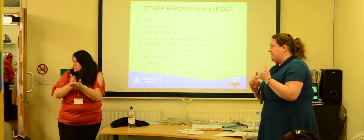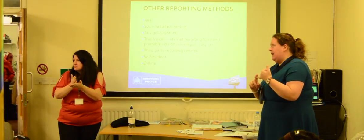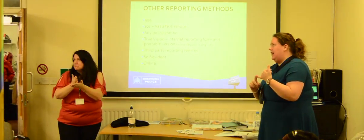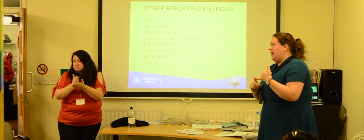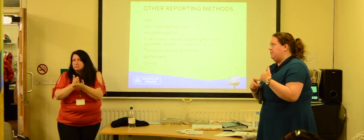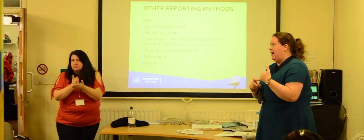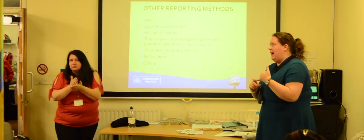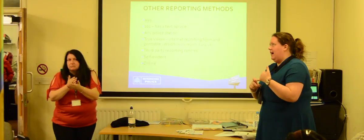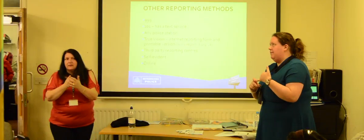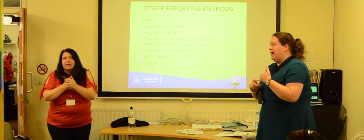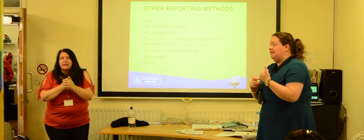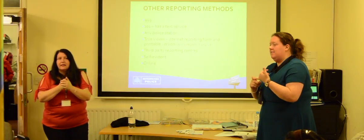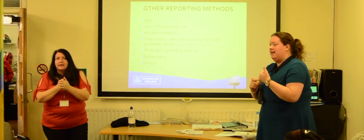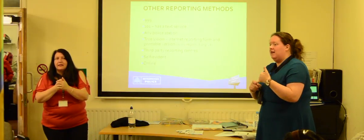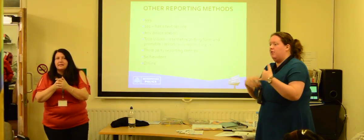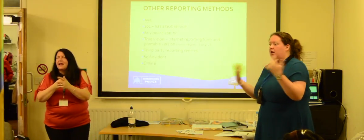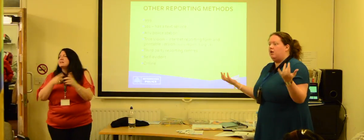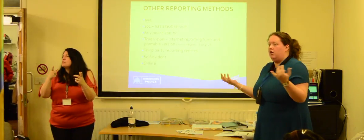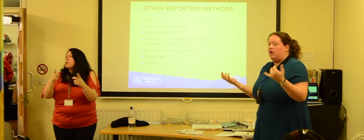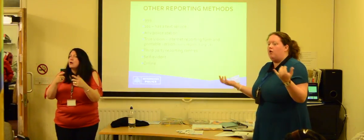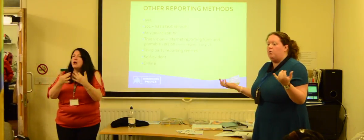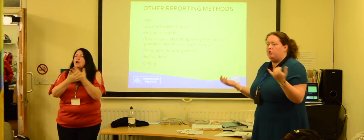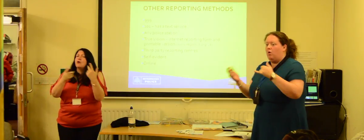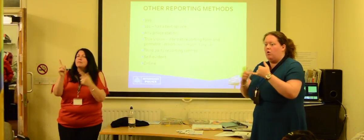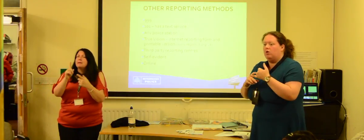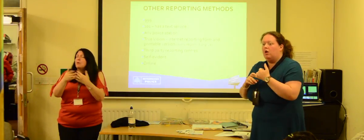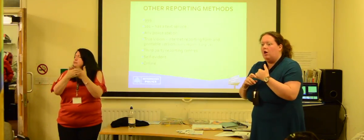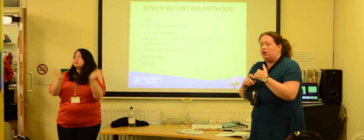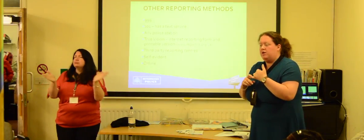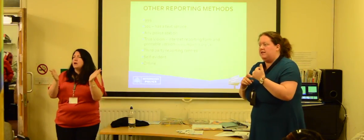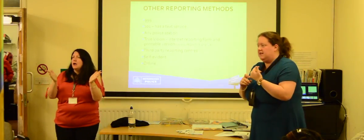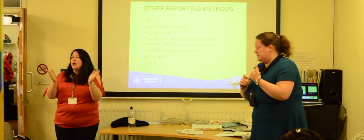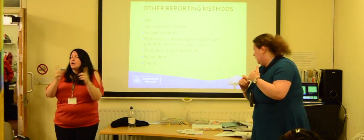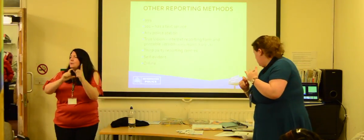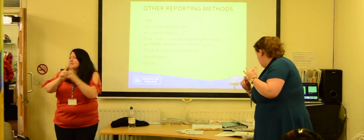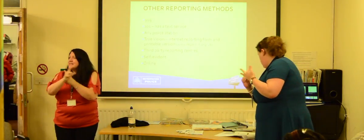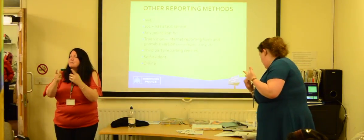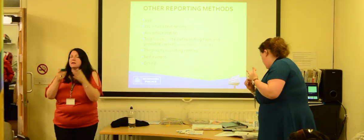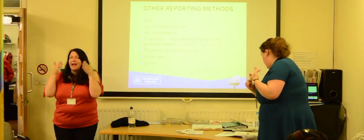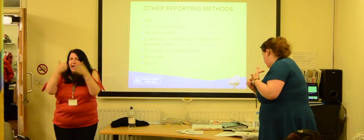That's particularly aimed at anti-Semitic, but they are open to all communities.